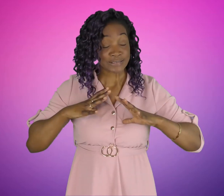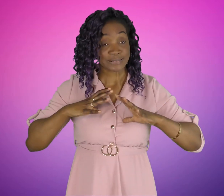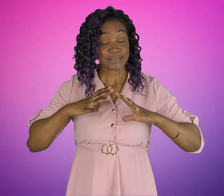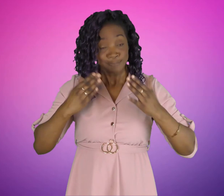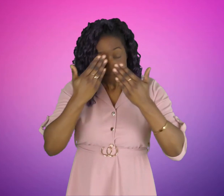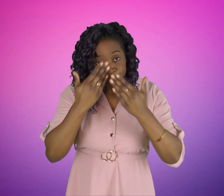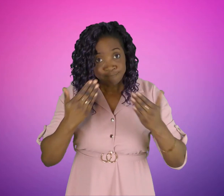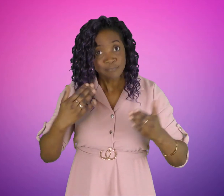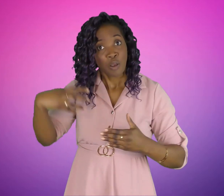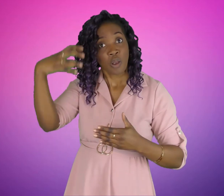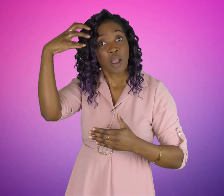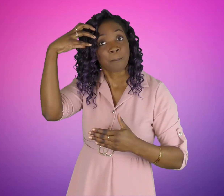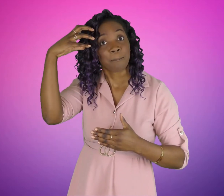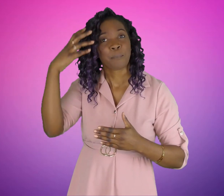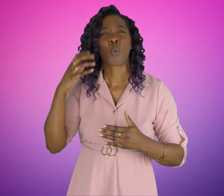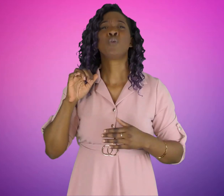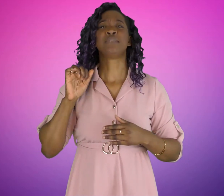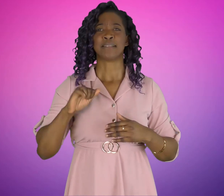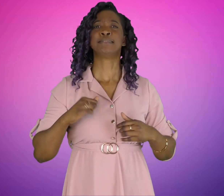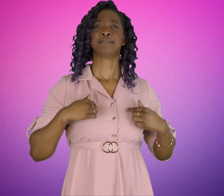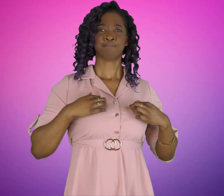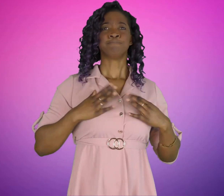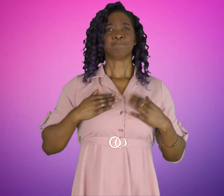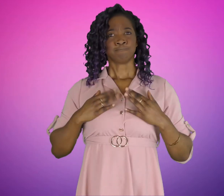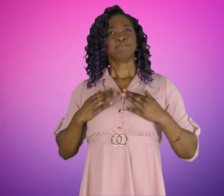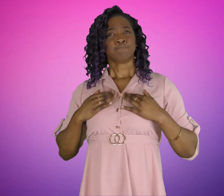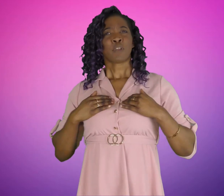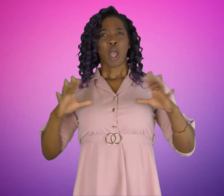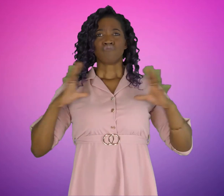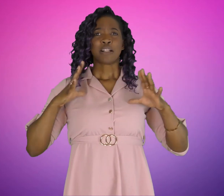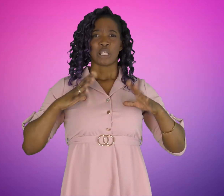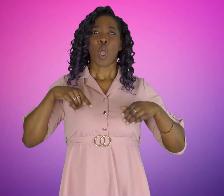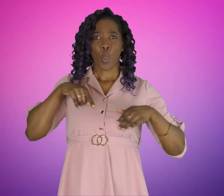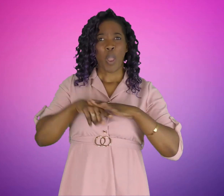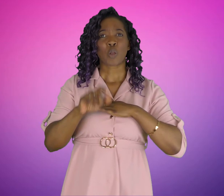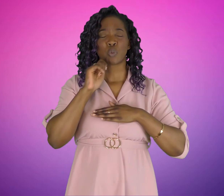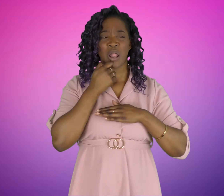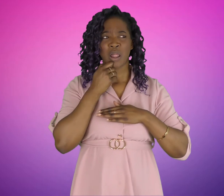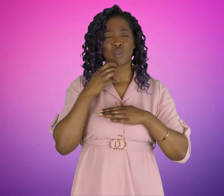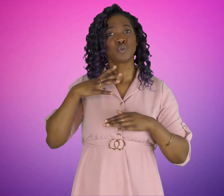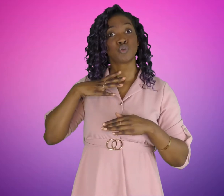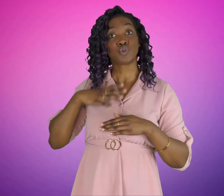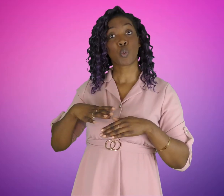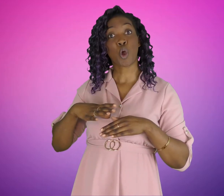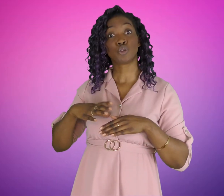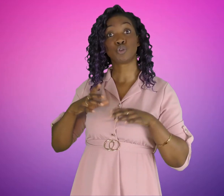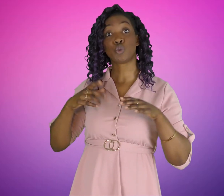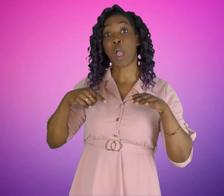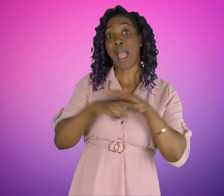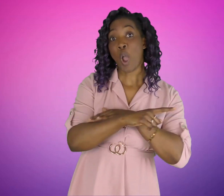No. No, yes, no. Right. Yes. I'll go out. No, I won't go out. I'll, Would you like